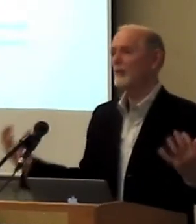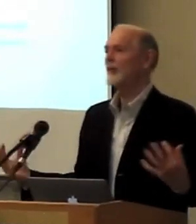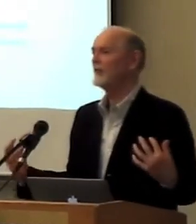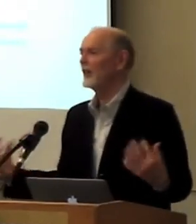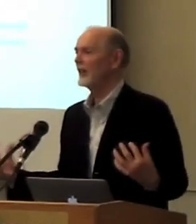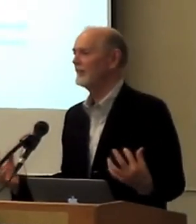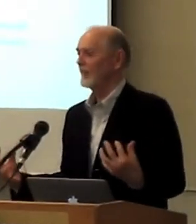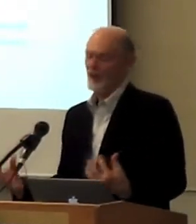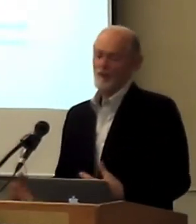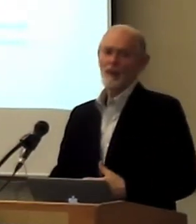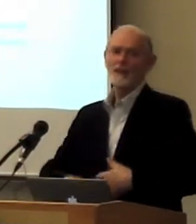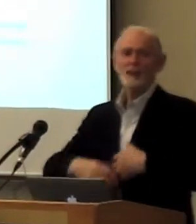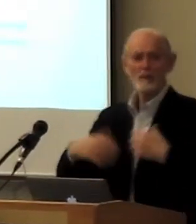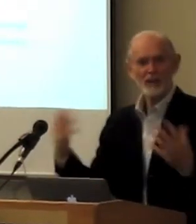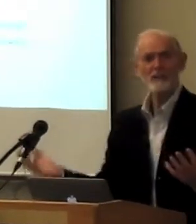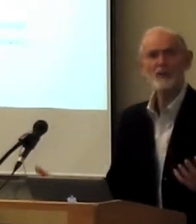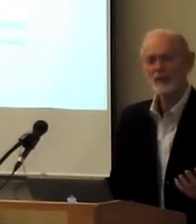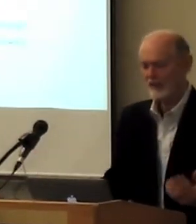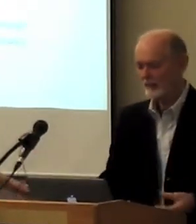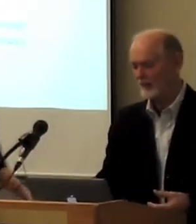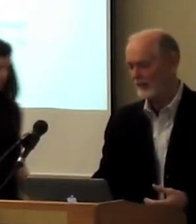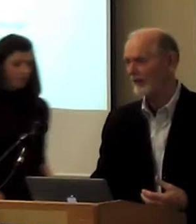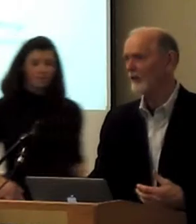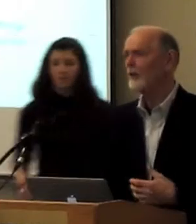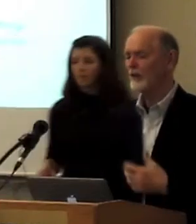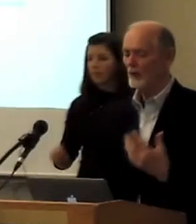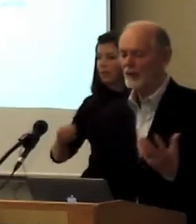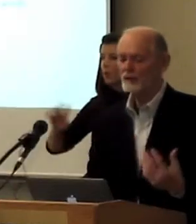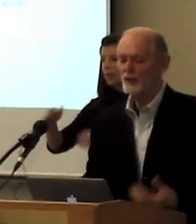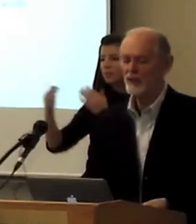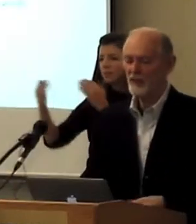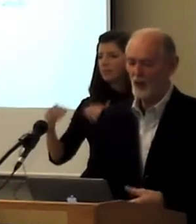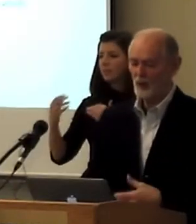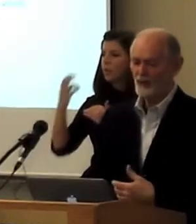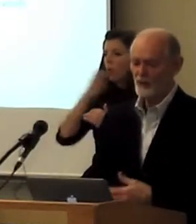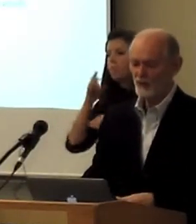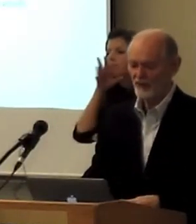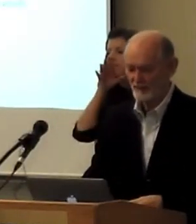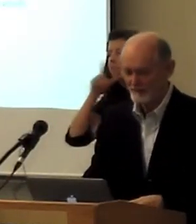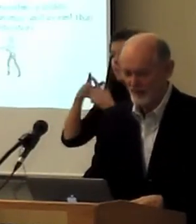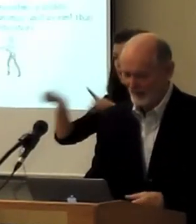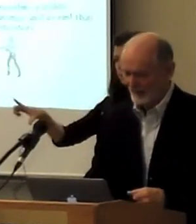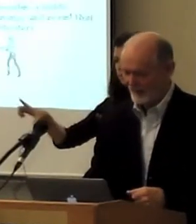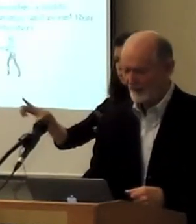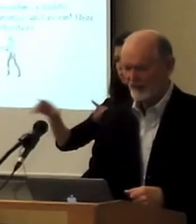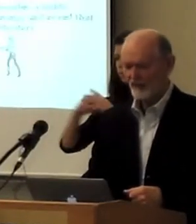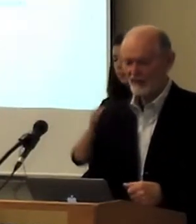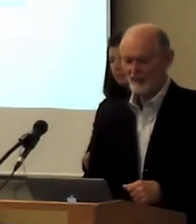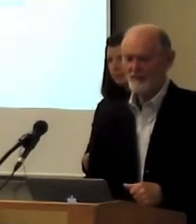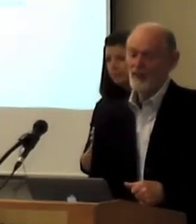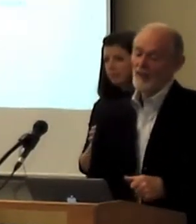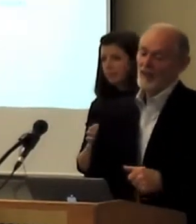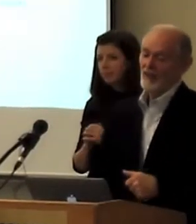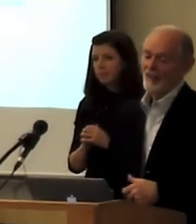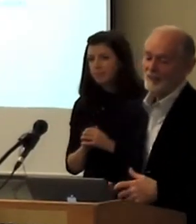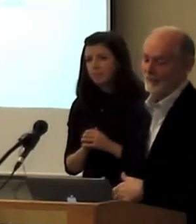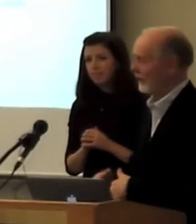a toolkit with our body, and then we pick up an oral language, and with an oral language you get a whole new toolkit. And